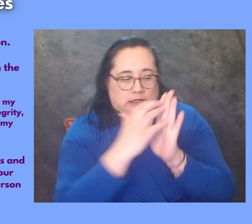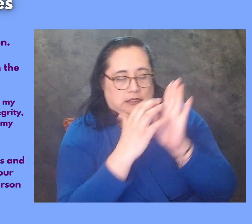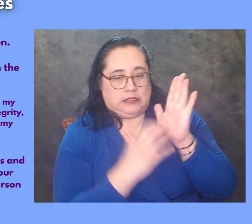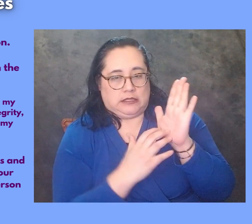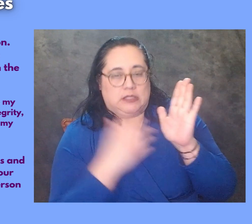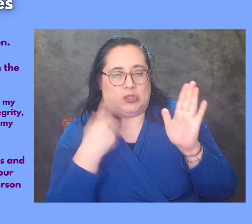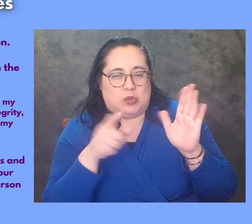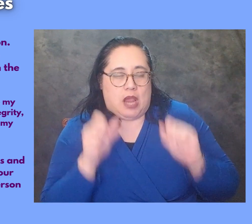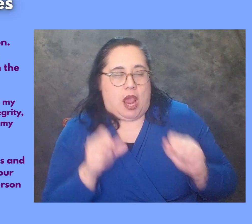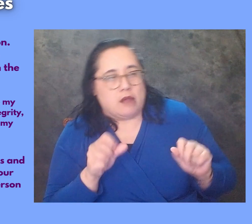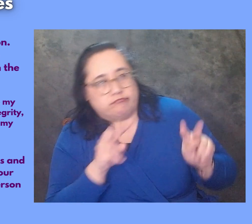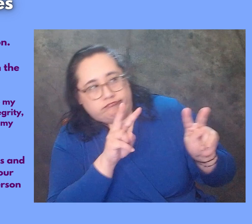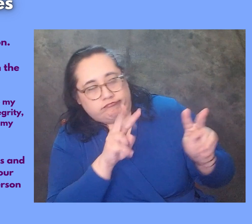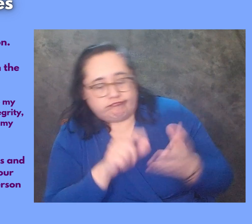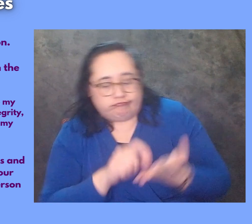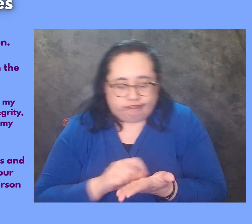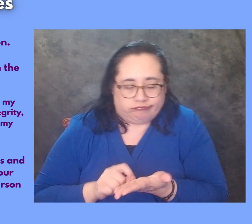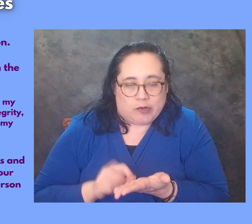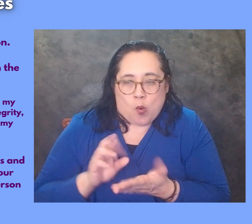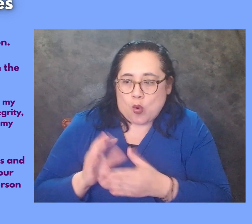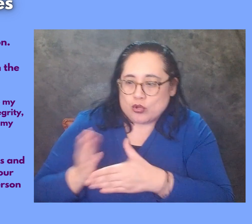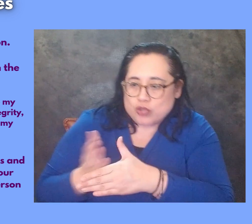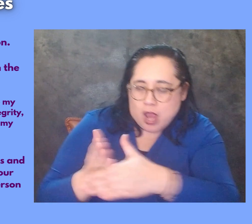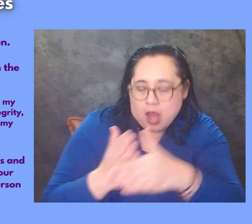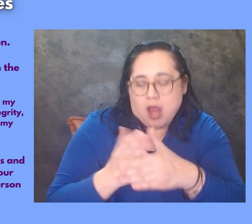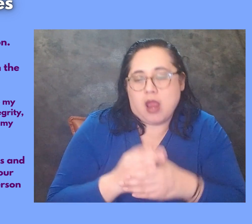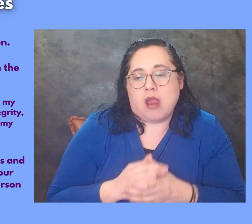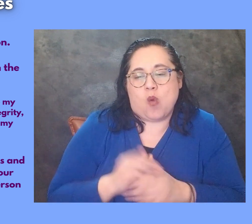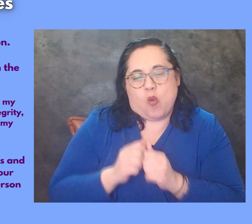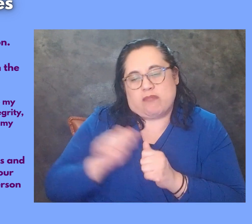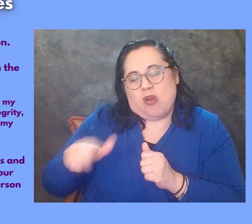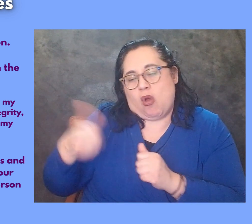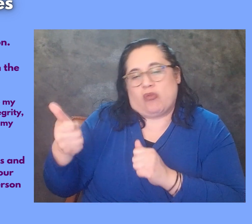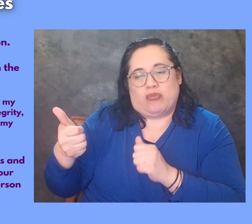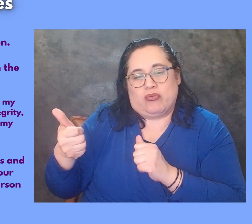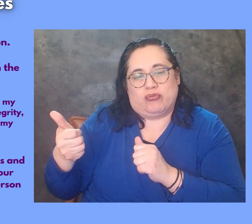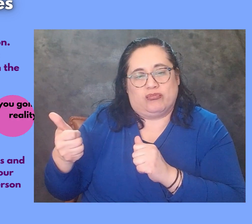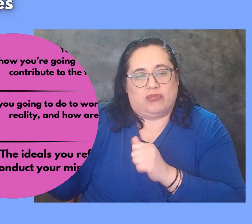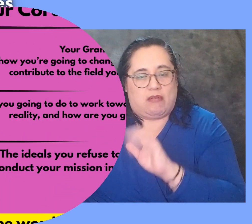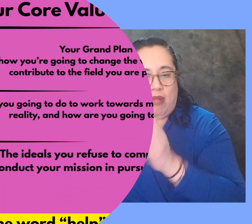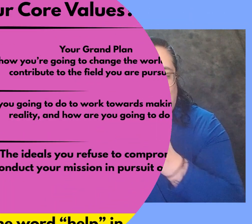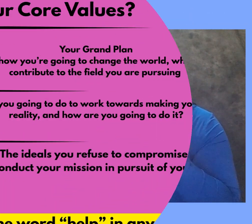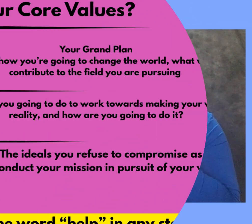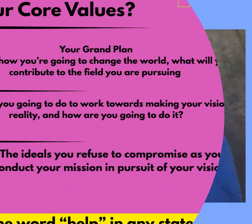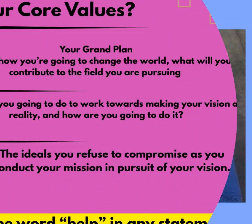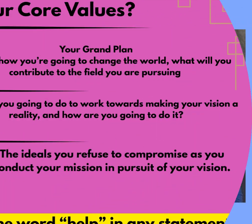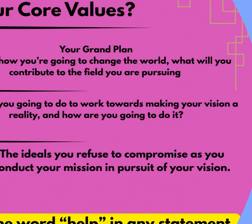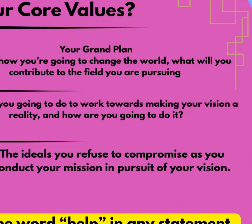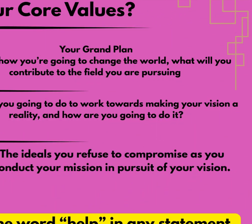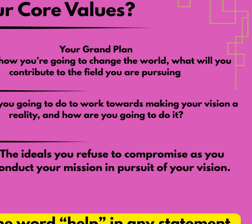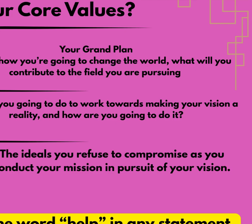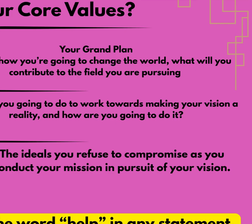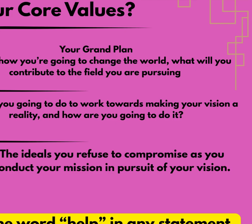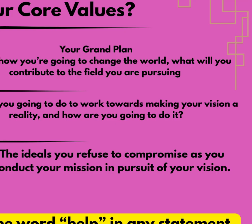the text so that you can look at it and make your entries or share in your discussion.